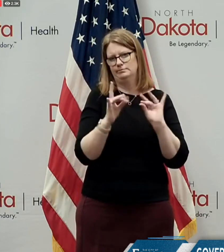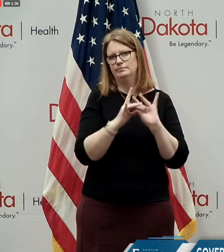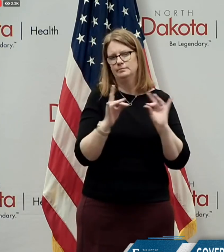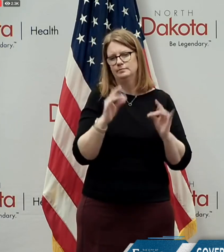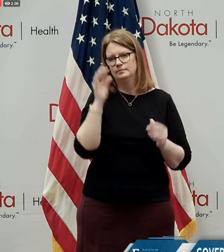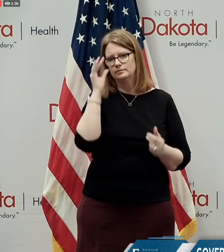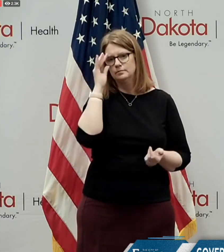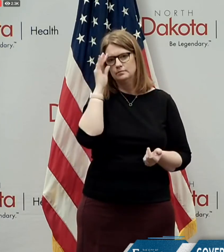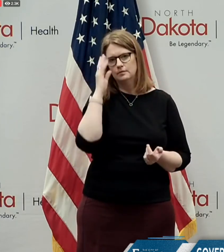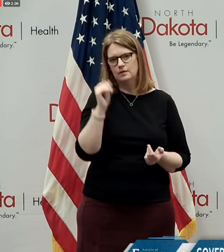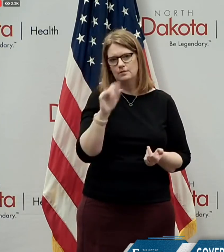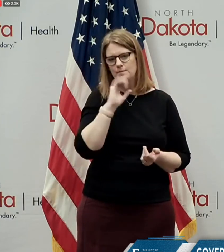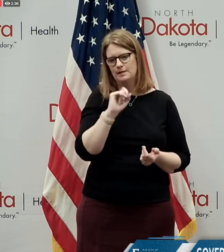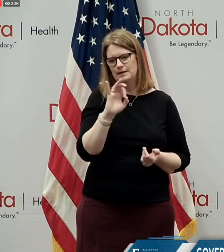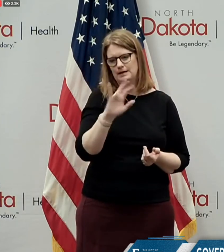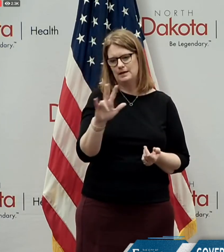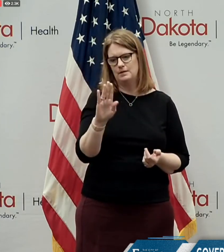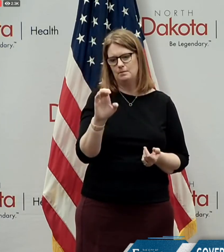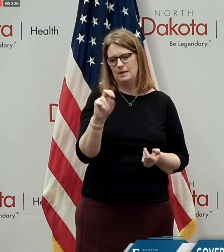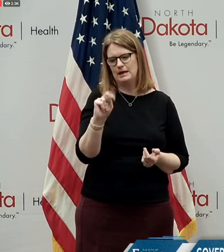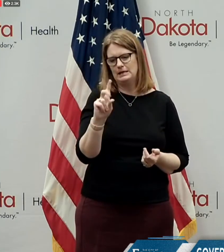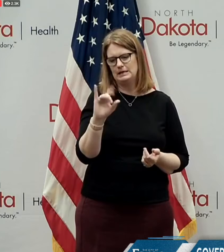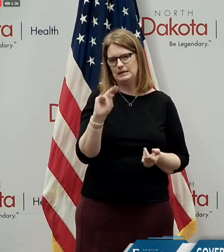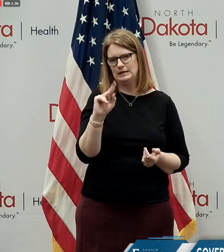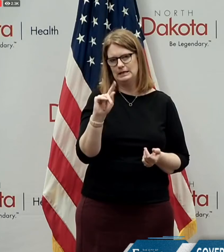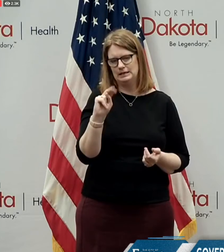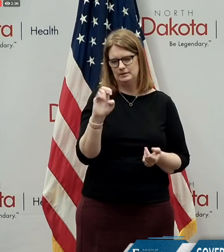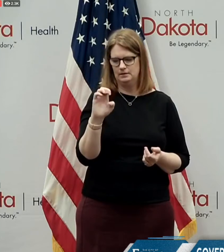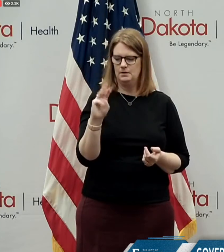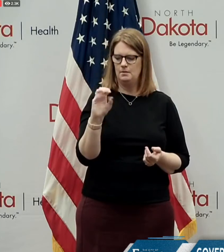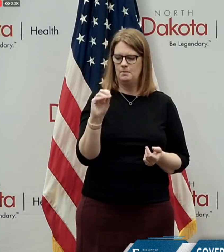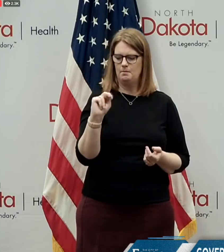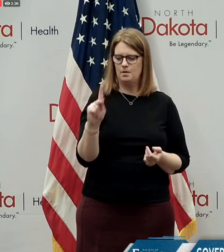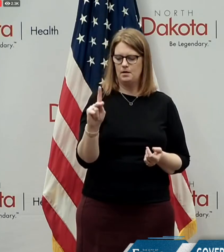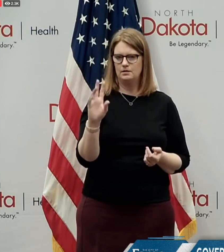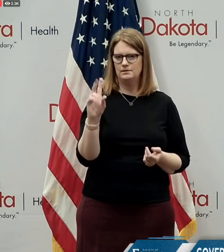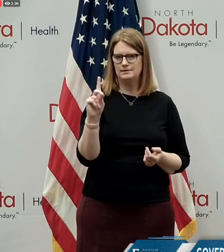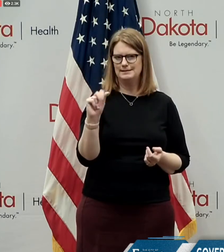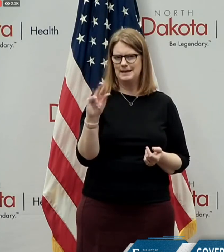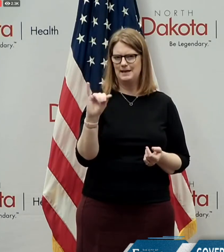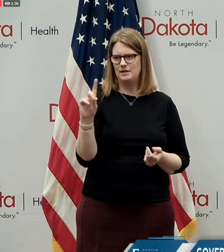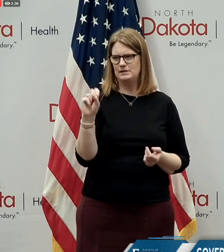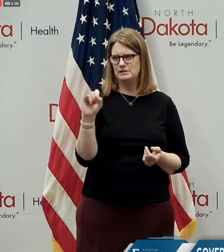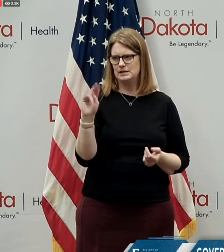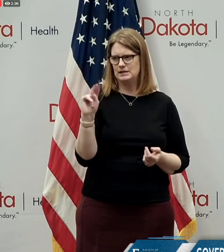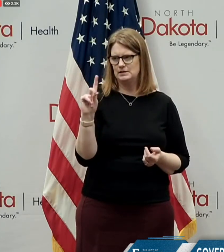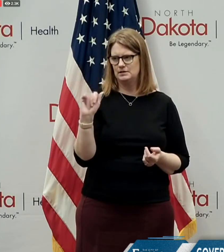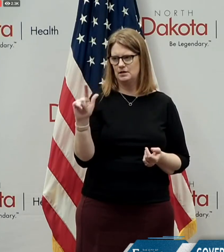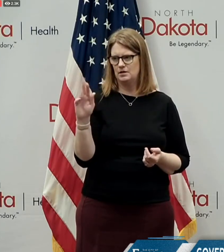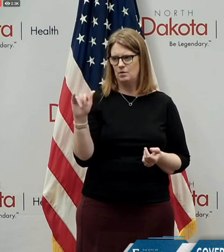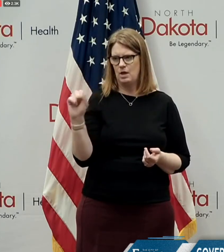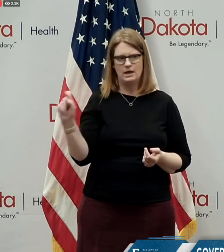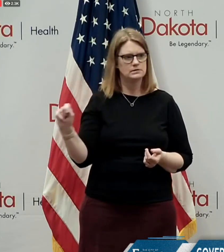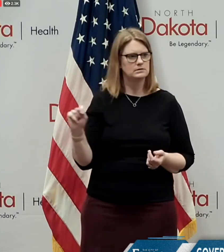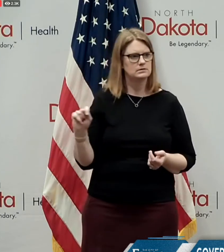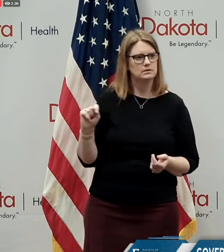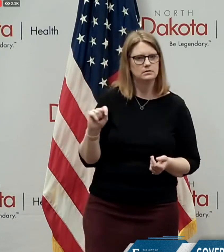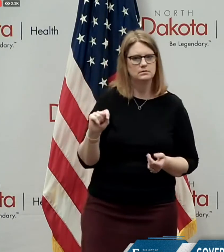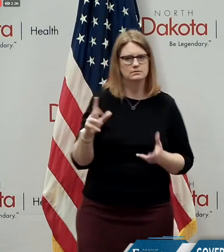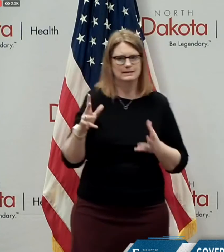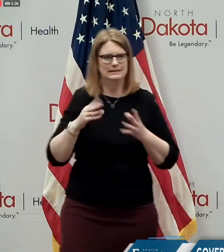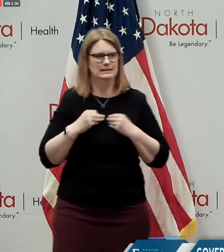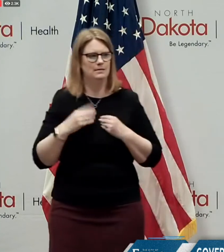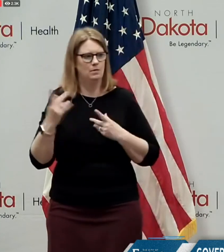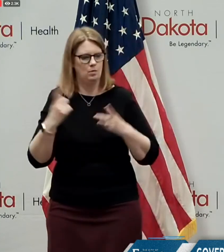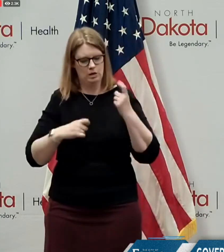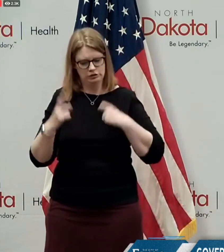from 93-year-old Benedictine monk, David Stendal Rast. With that, we'll stand for